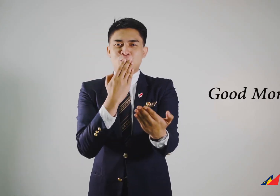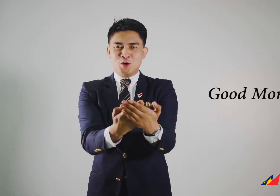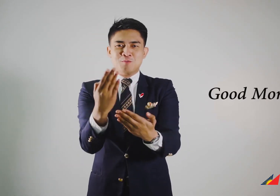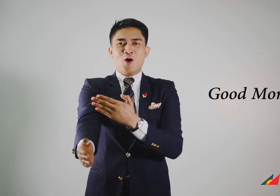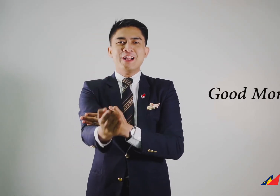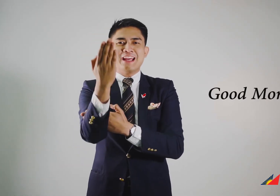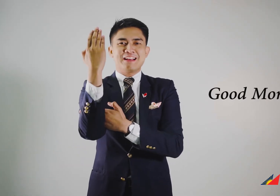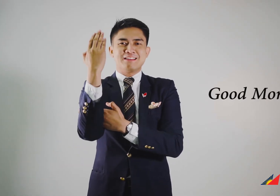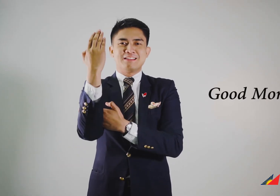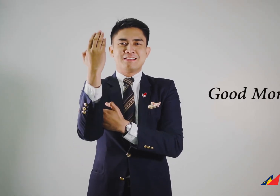Good morning.